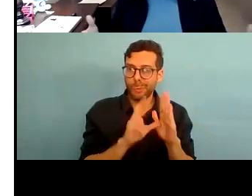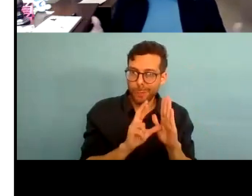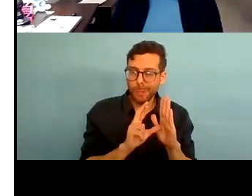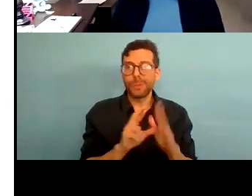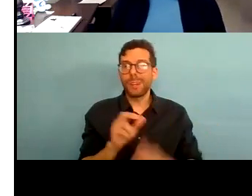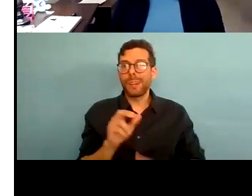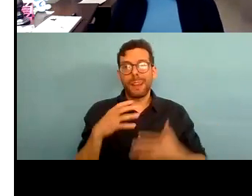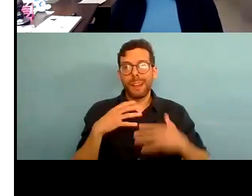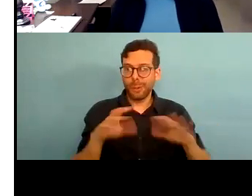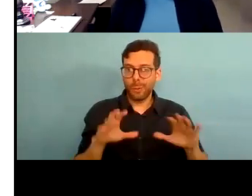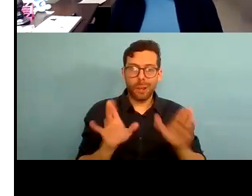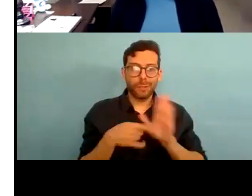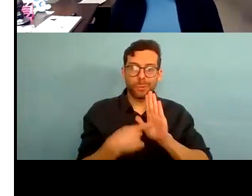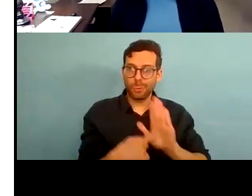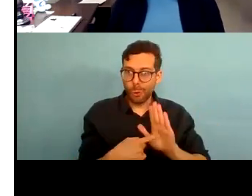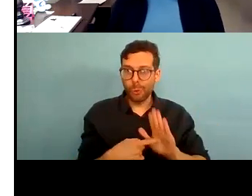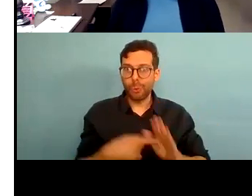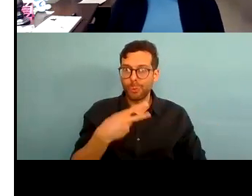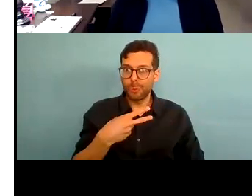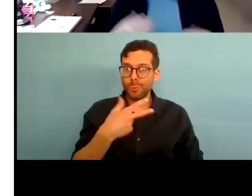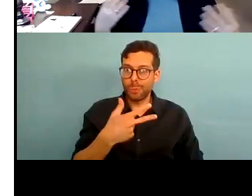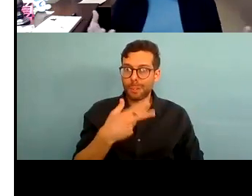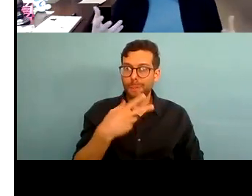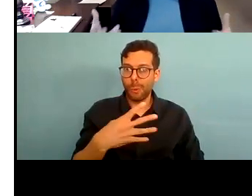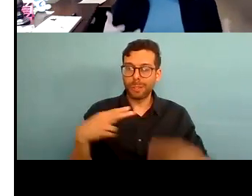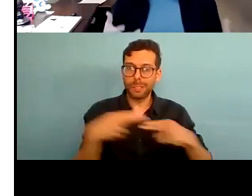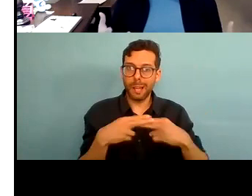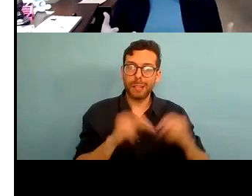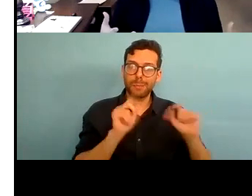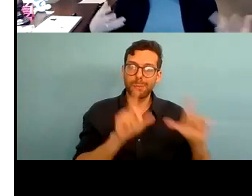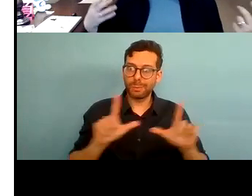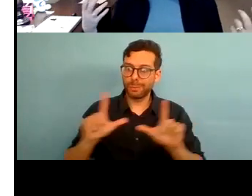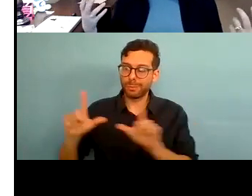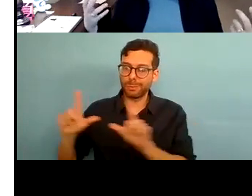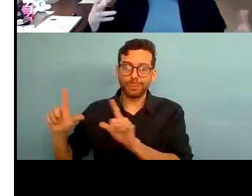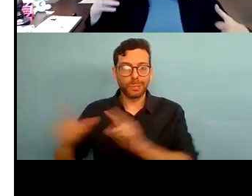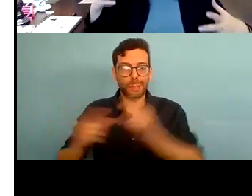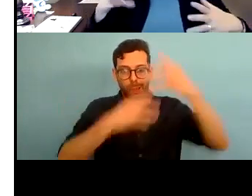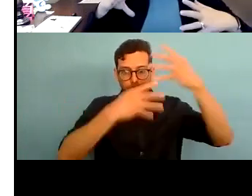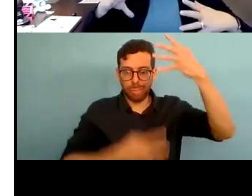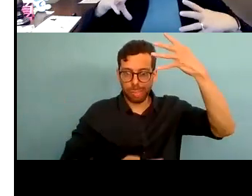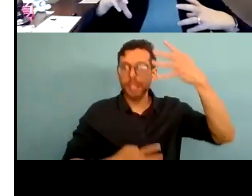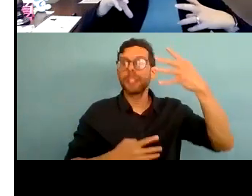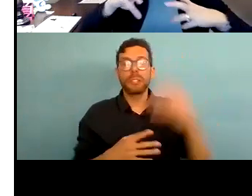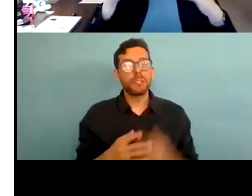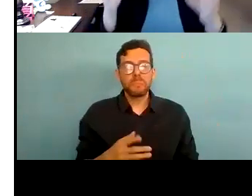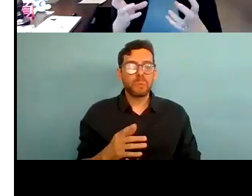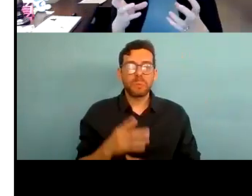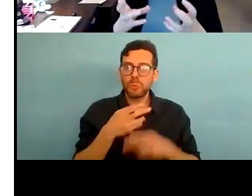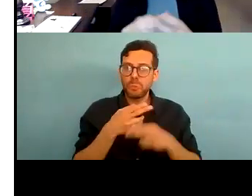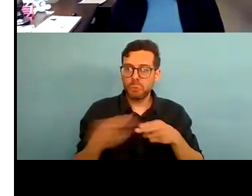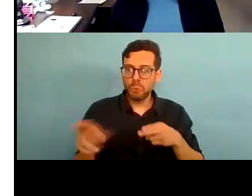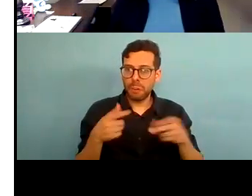slides of references, I chose to do it this way. That way you could have, a couple of places if you wanted to kind of get a